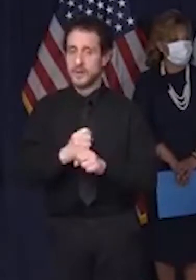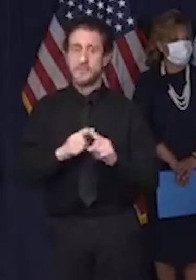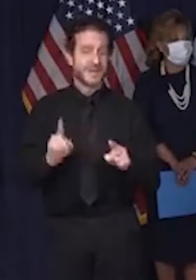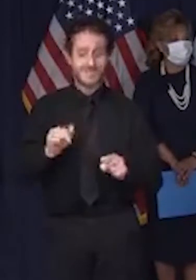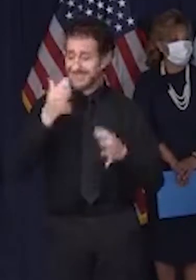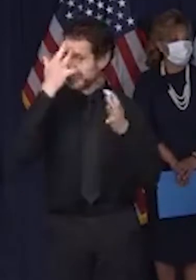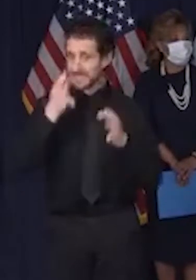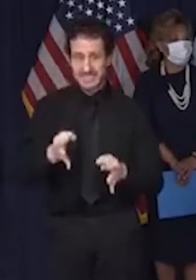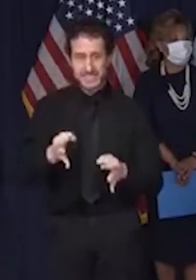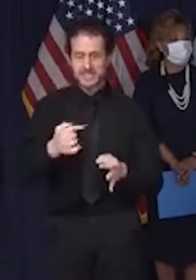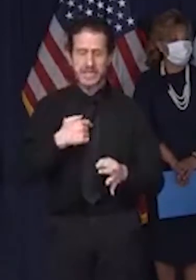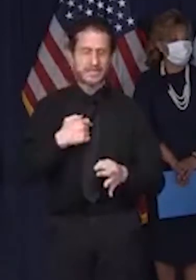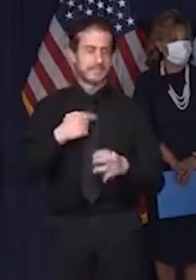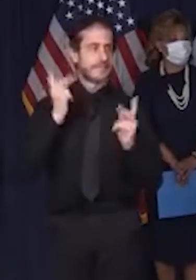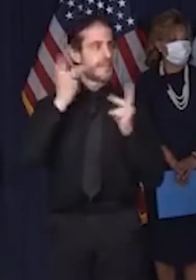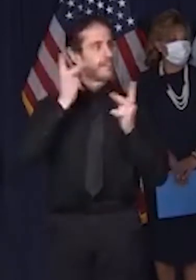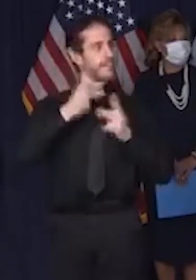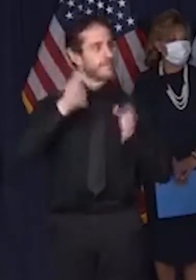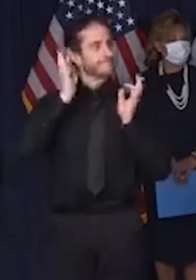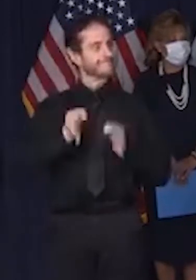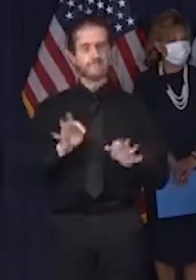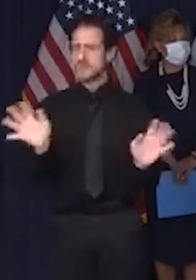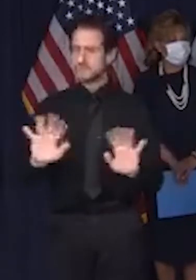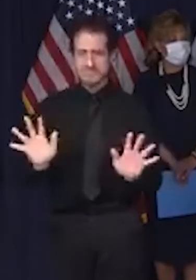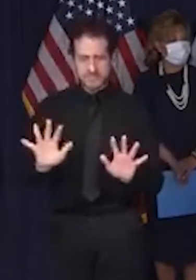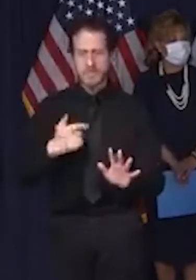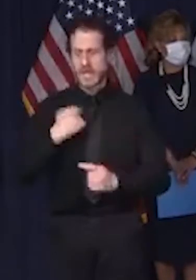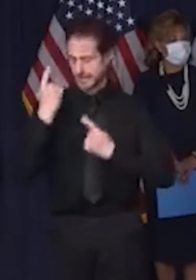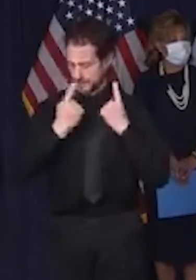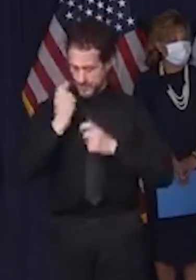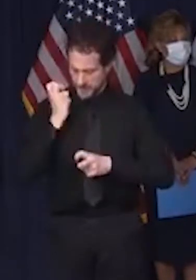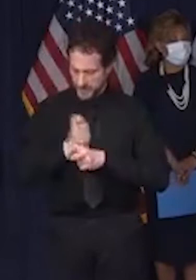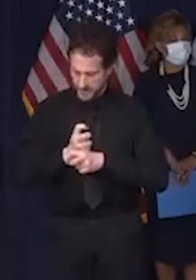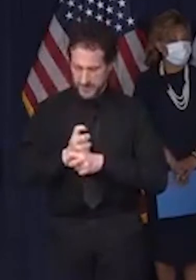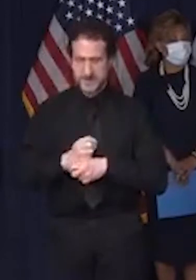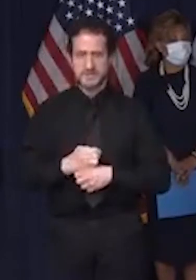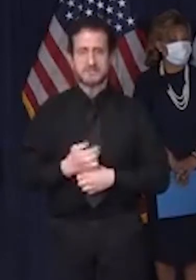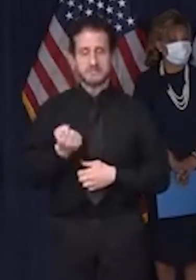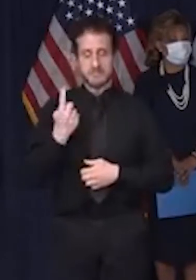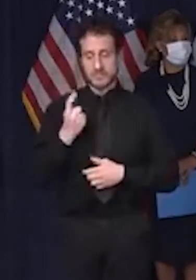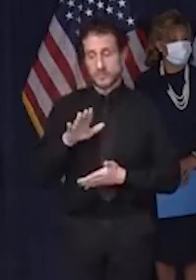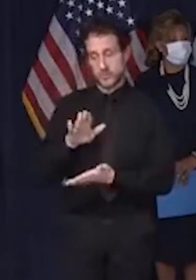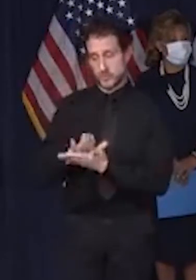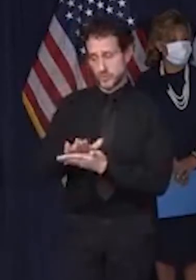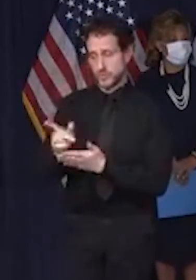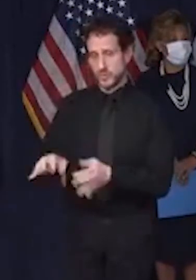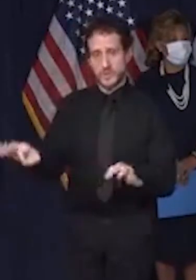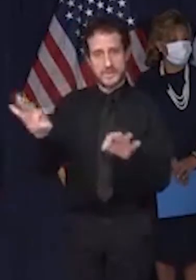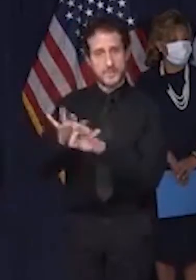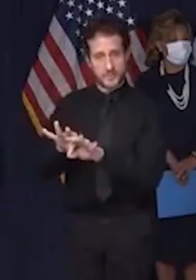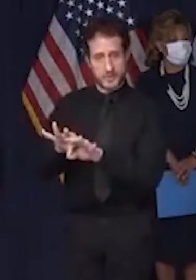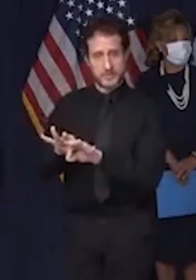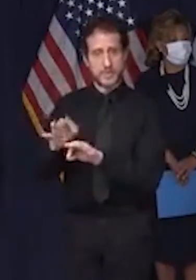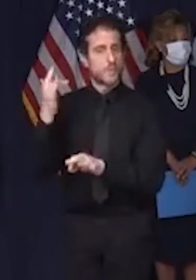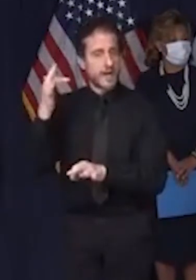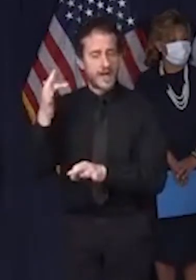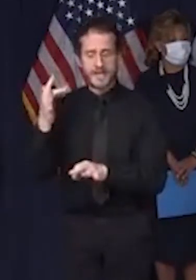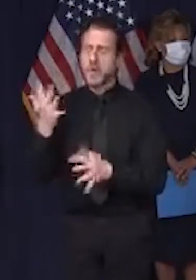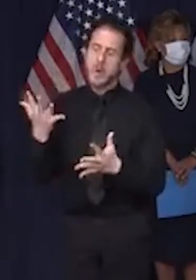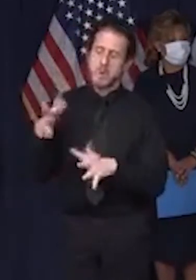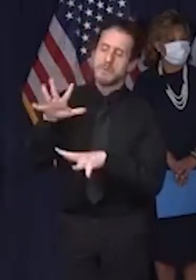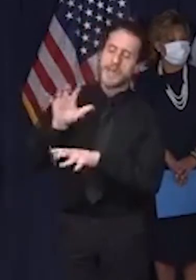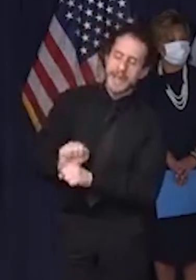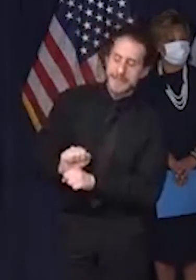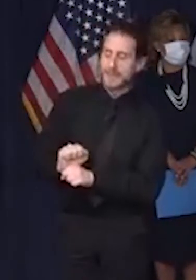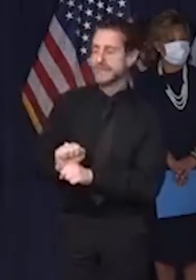lightly. The importance of our schools and our in-person school days is not just a question of tradition